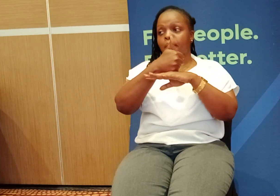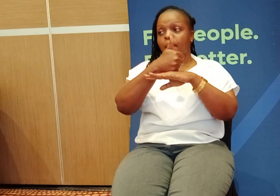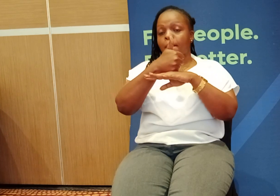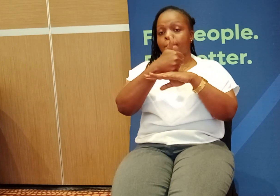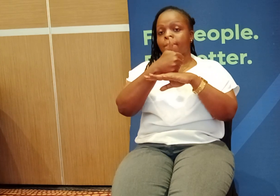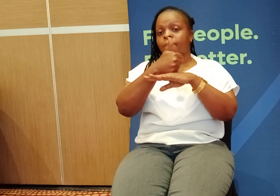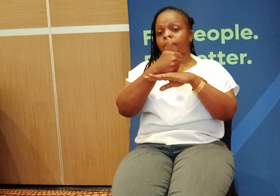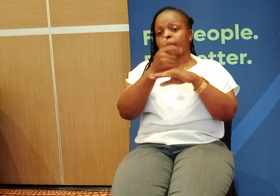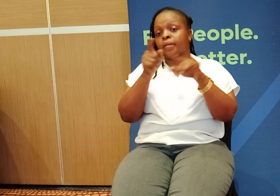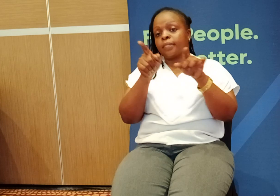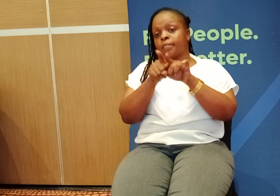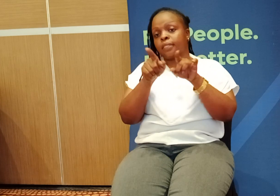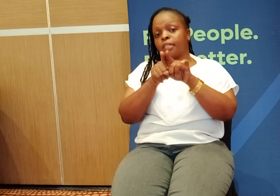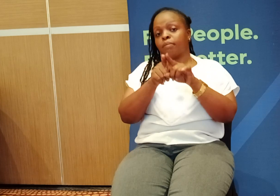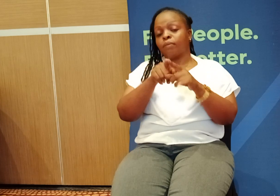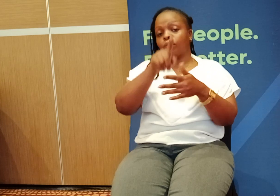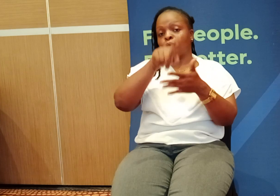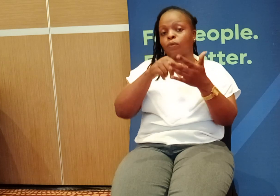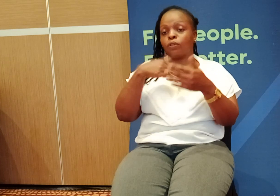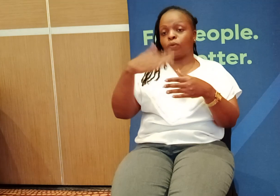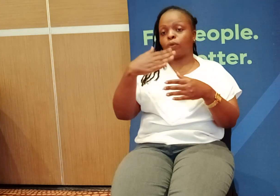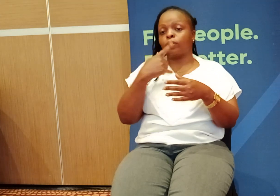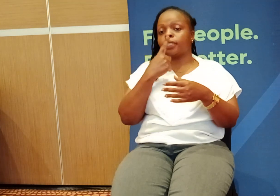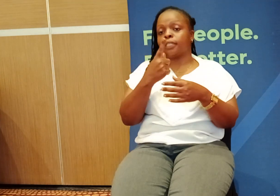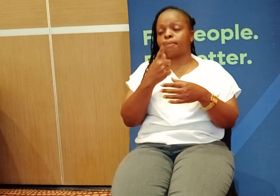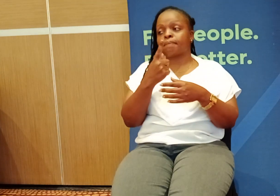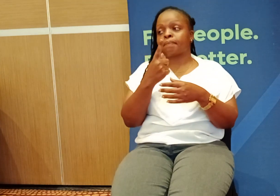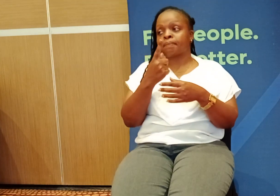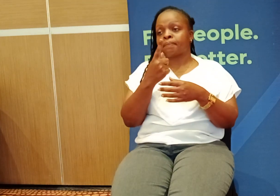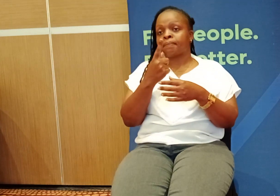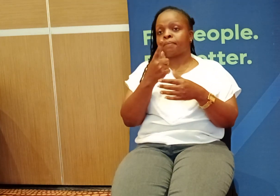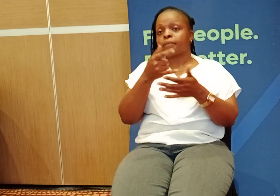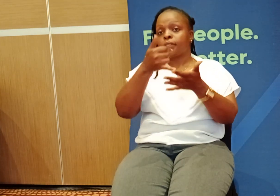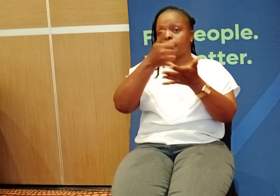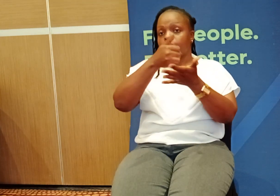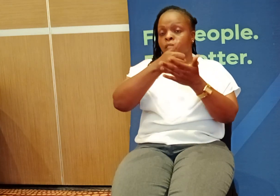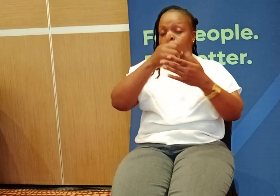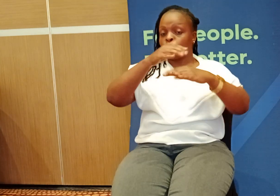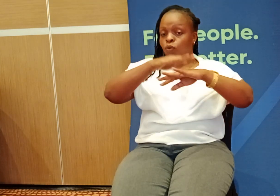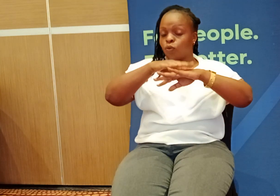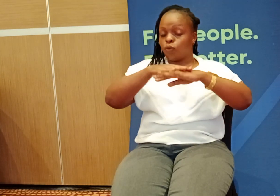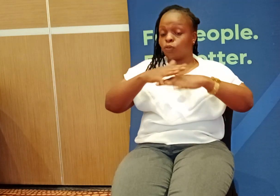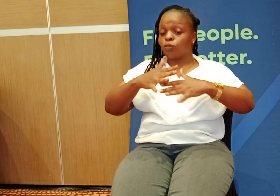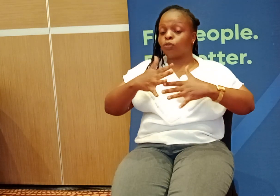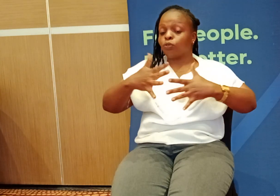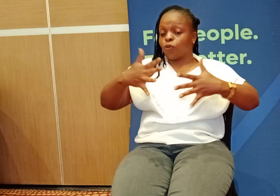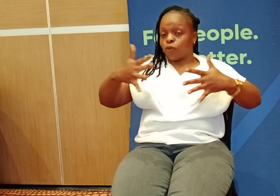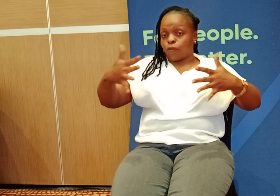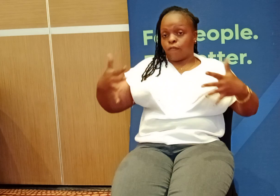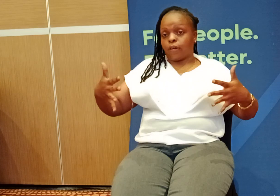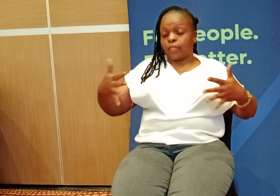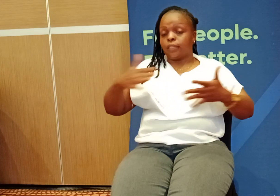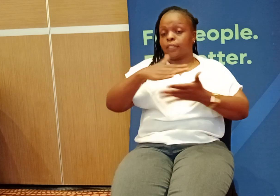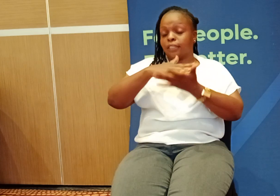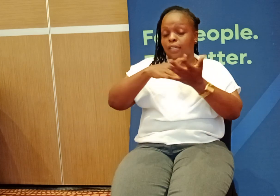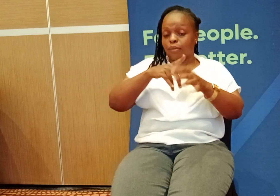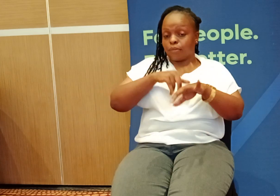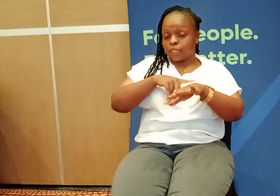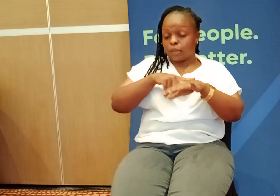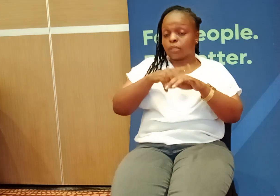So like Lawrence always says, it's good to grow fat sometimes. There are areas you should